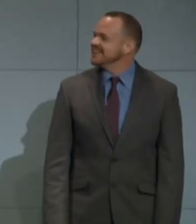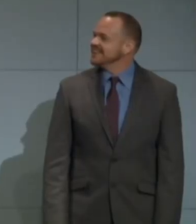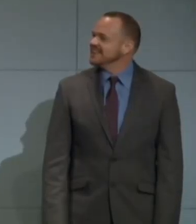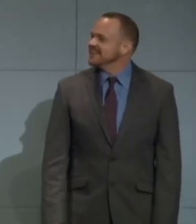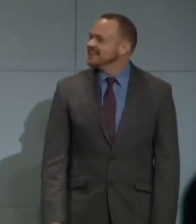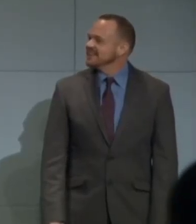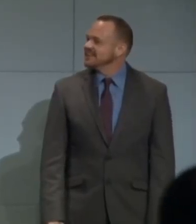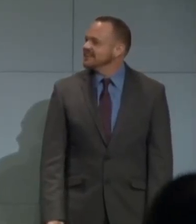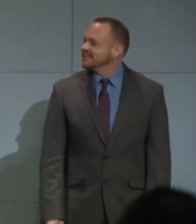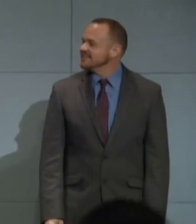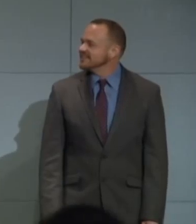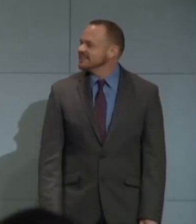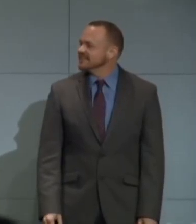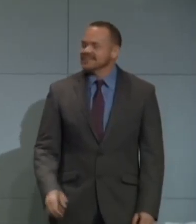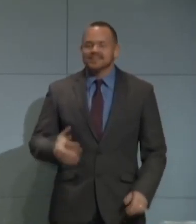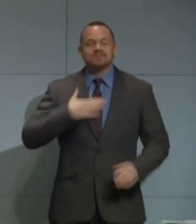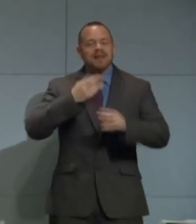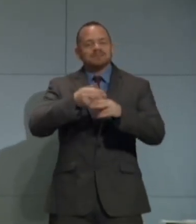Hello, my name is Stephanie Johnson.